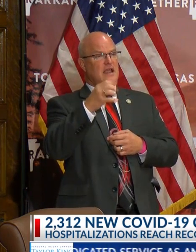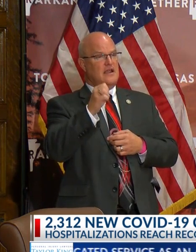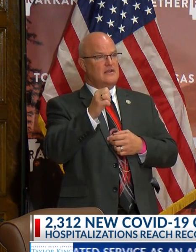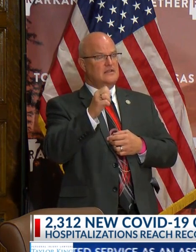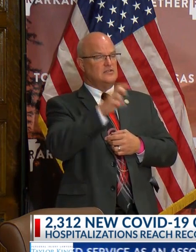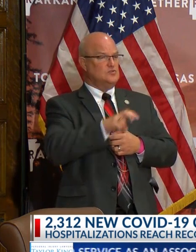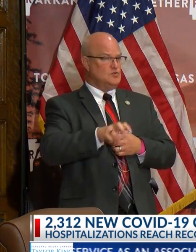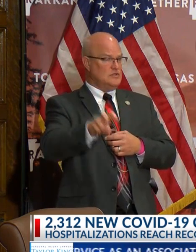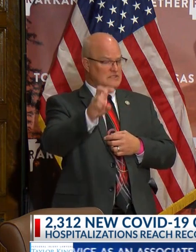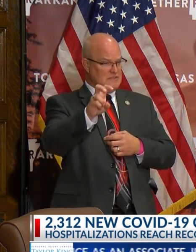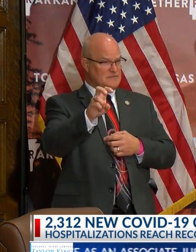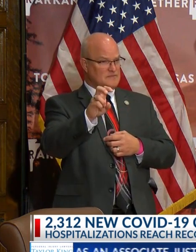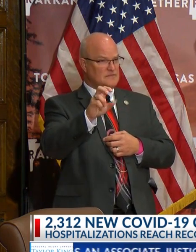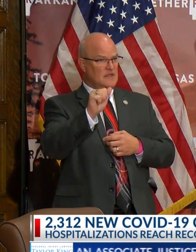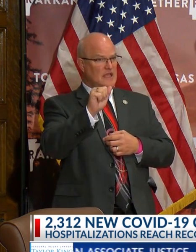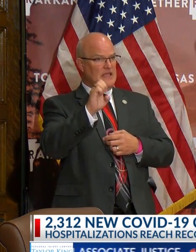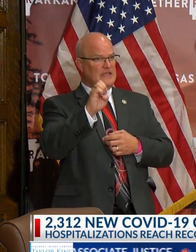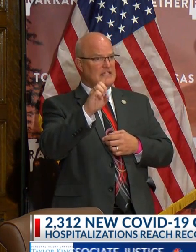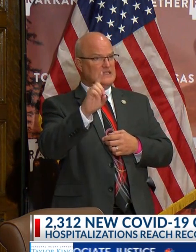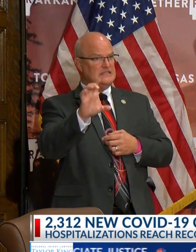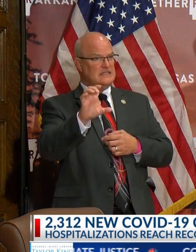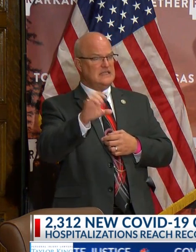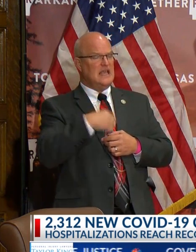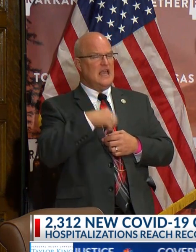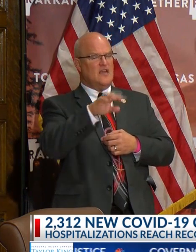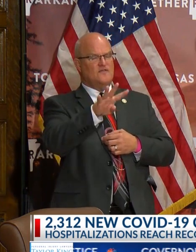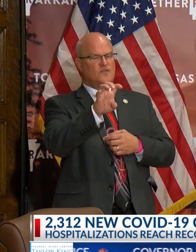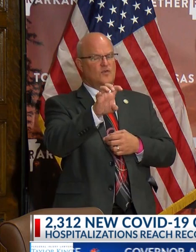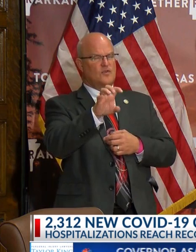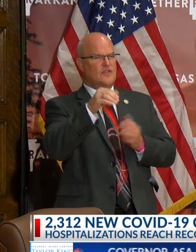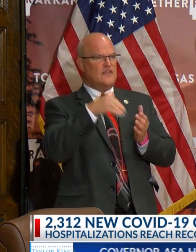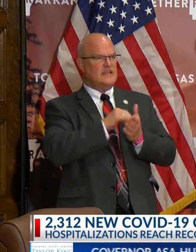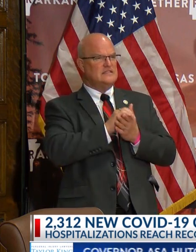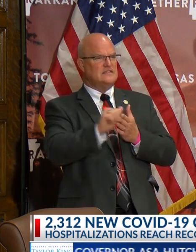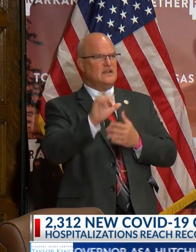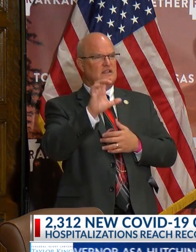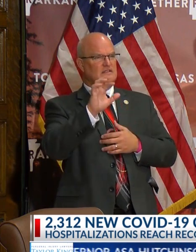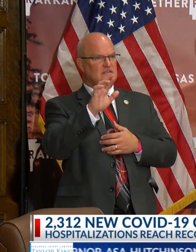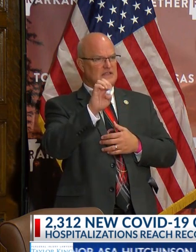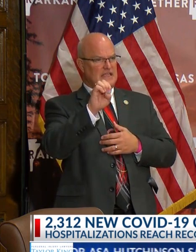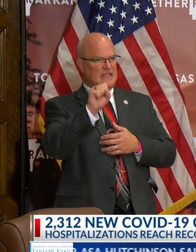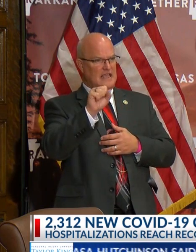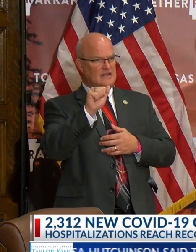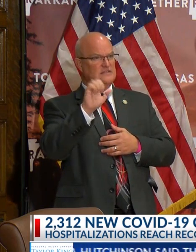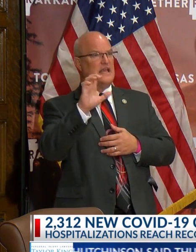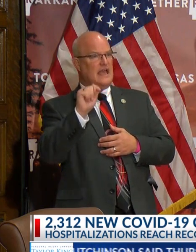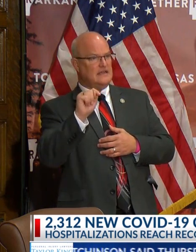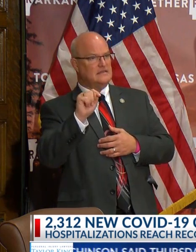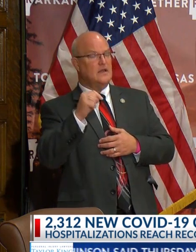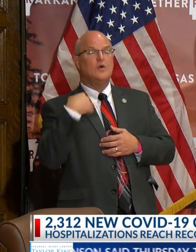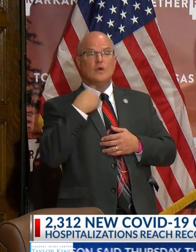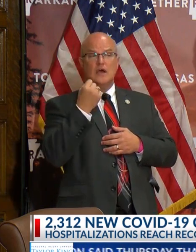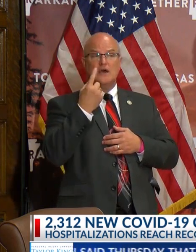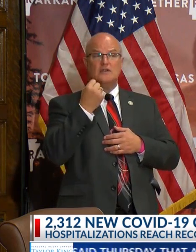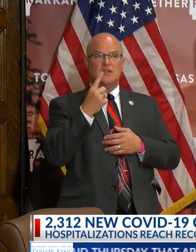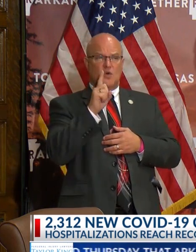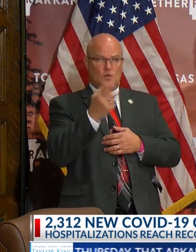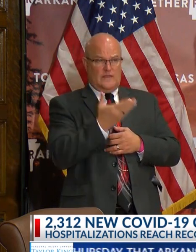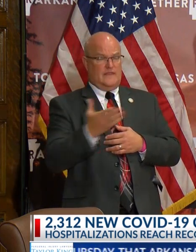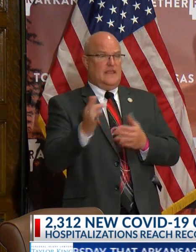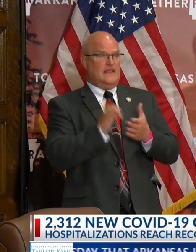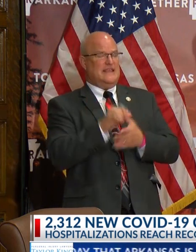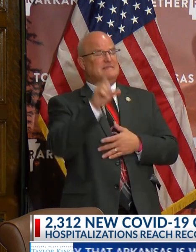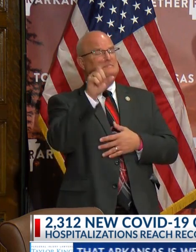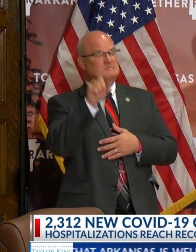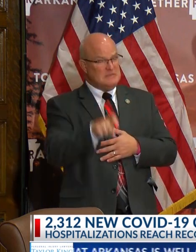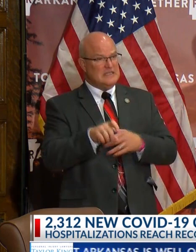AEDC, and we're getting $400,000 of CARES Act funding. And so we understand that's one of the things that